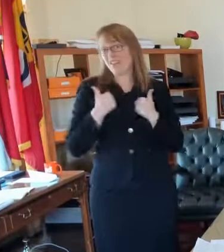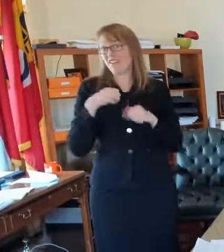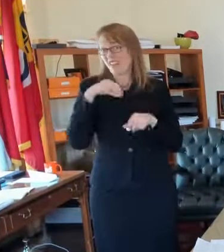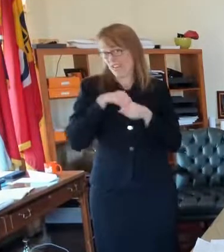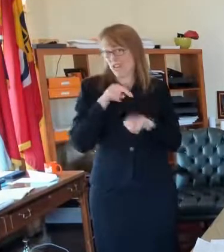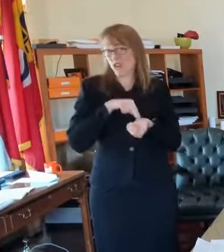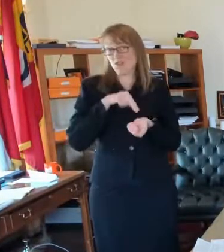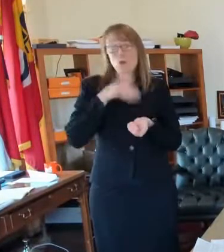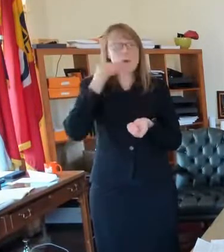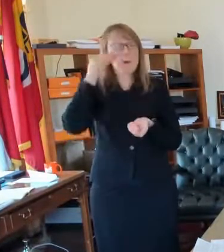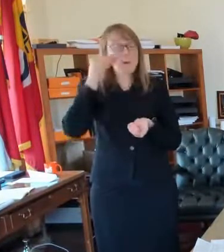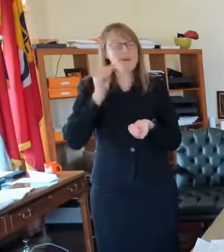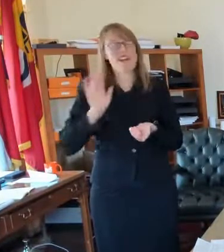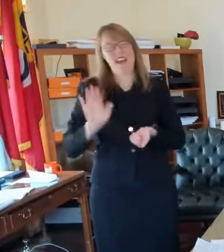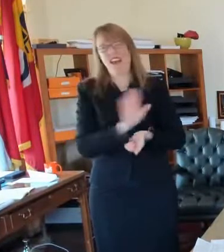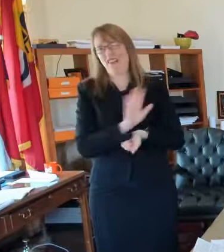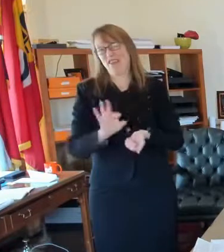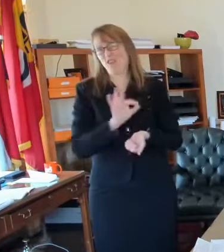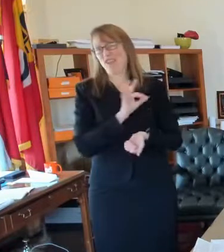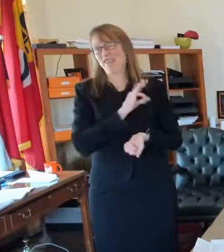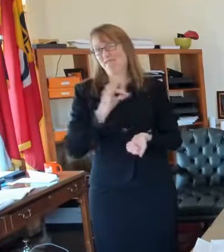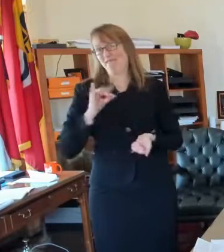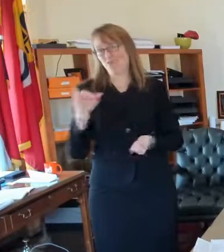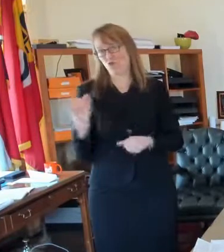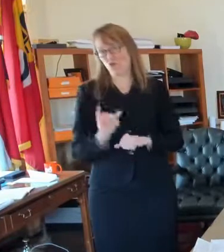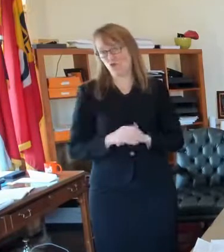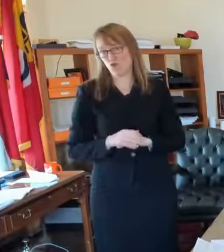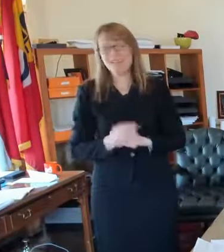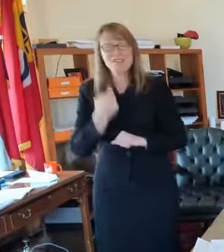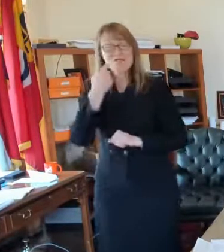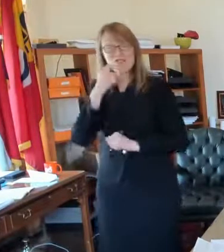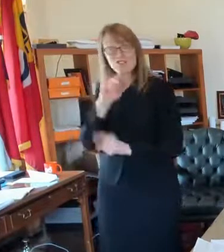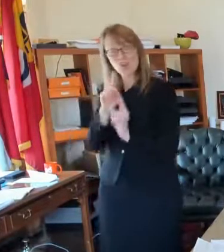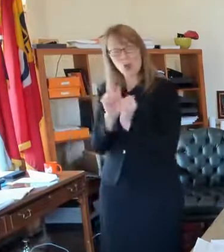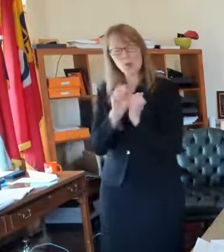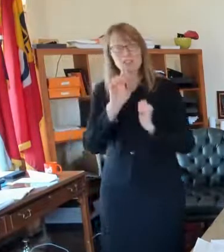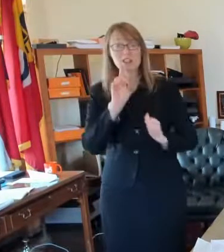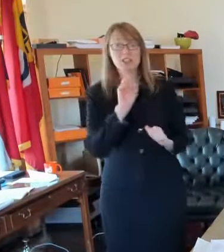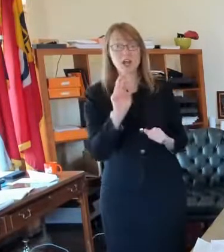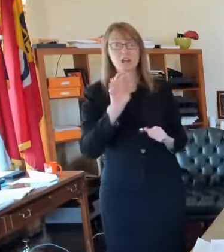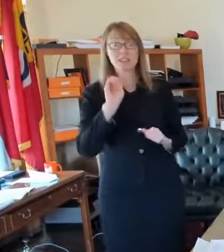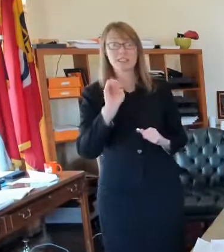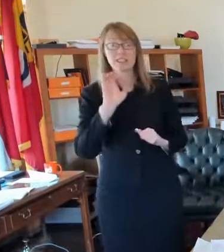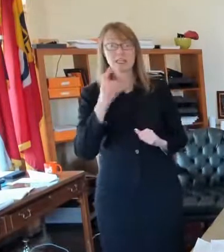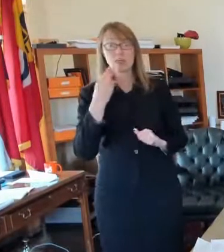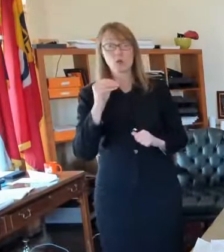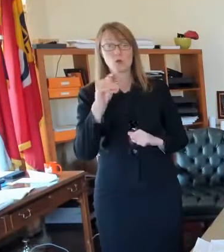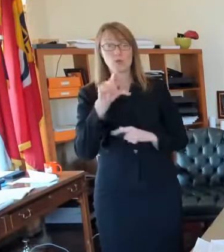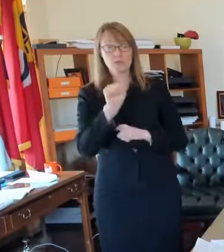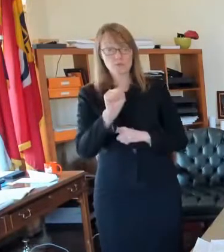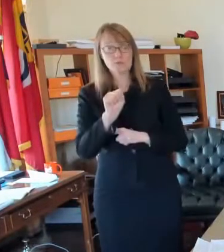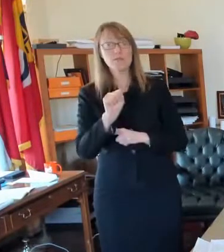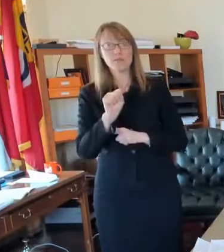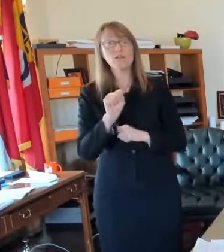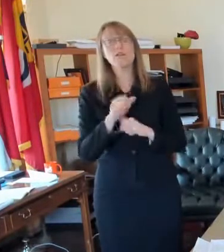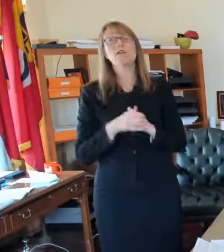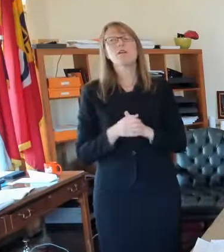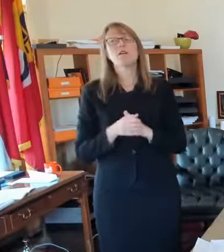the state, and we are expecting to get some doses. We didn't know how many soon for